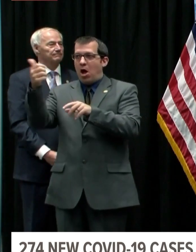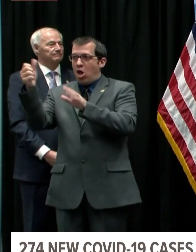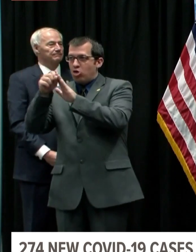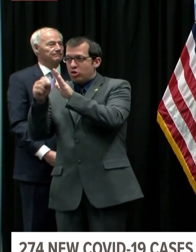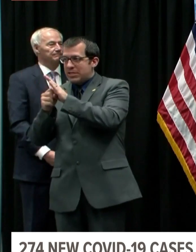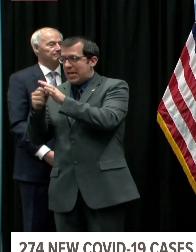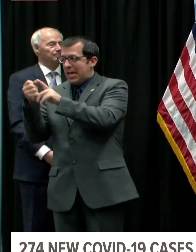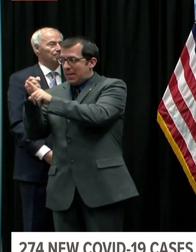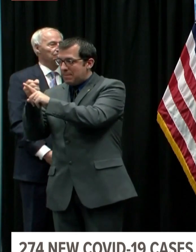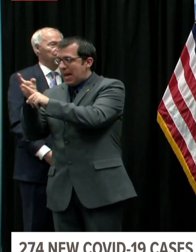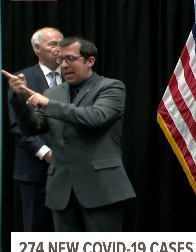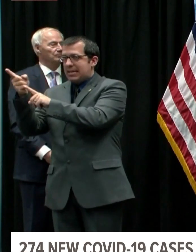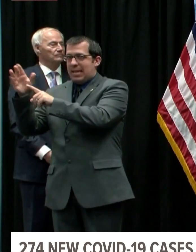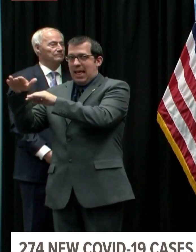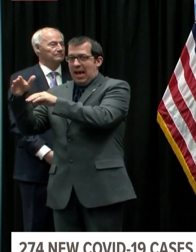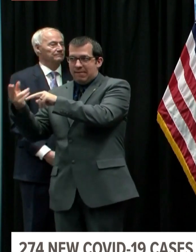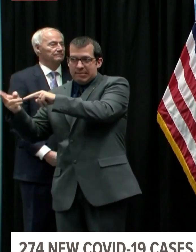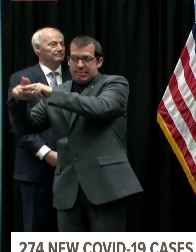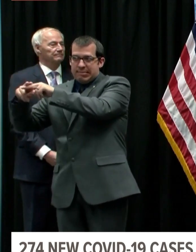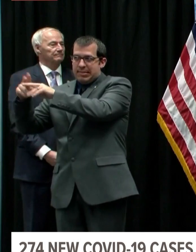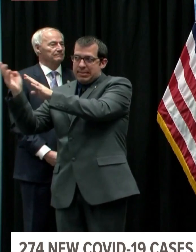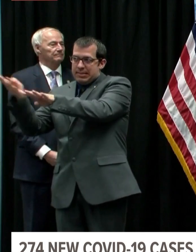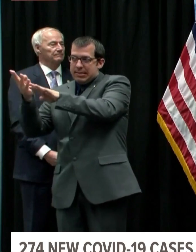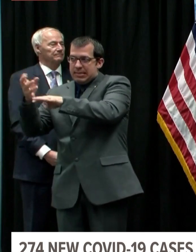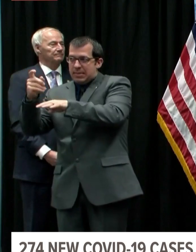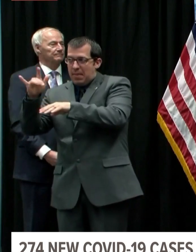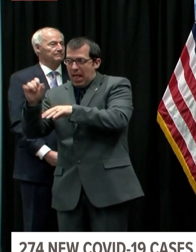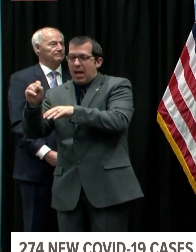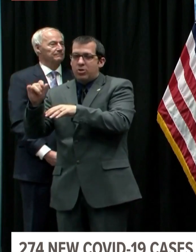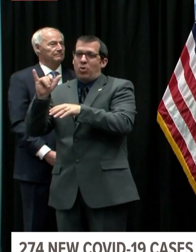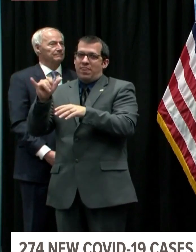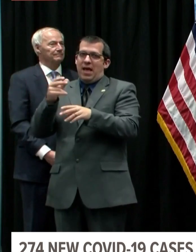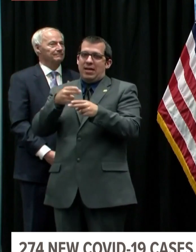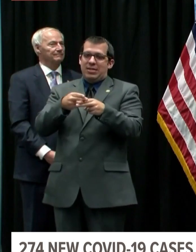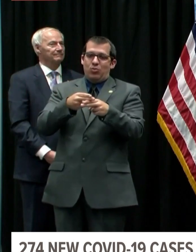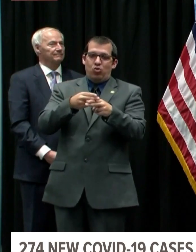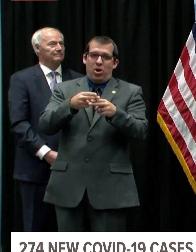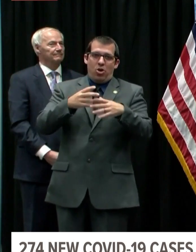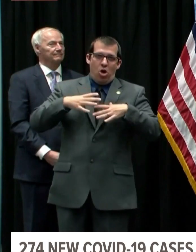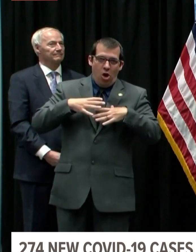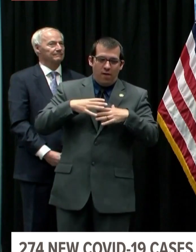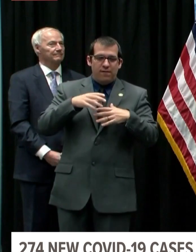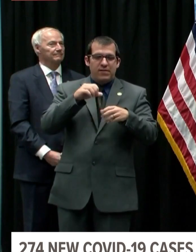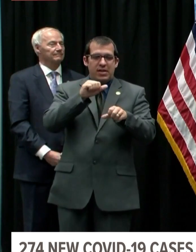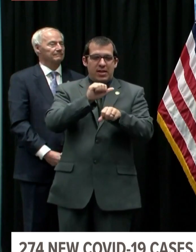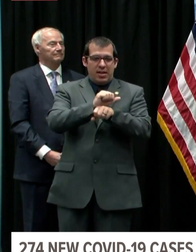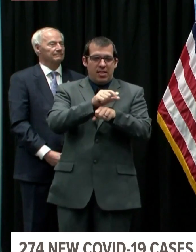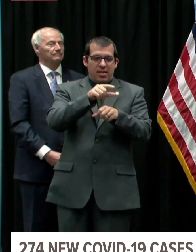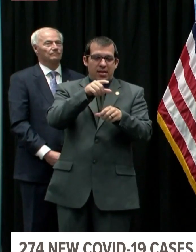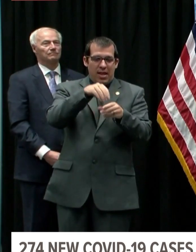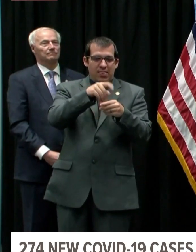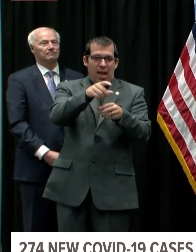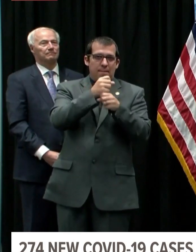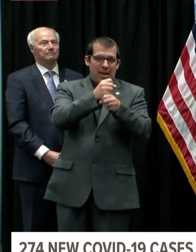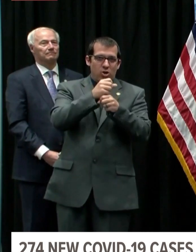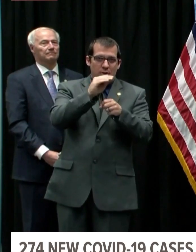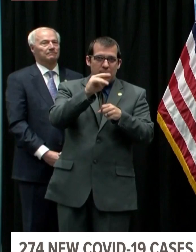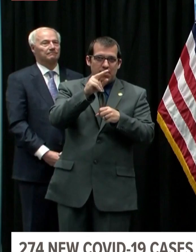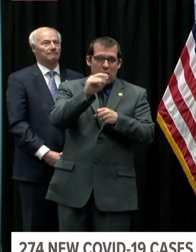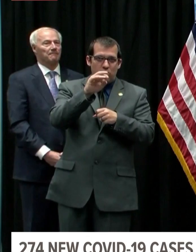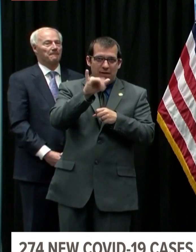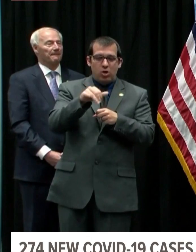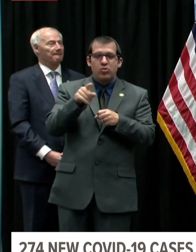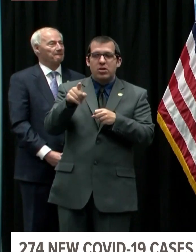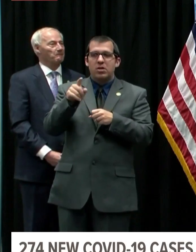and we're not seeing some of the supplies moving as they were. So you're seeing some temporary furloughs in the manufacturing sector. Obviously, the